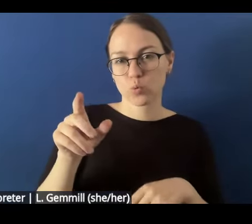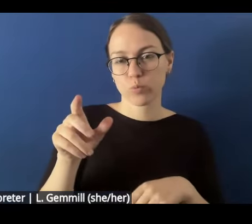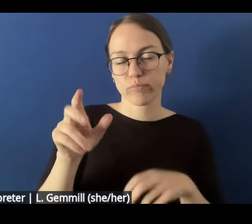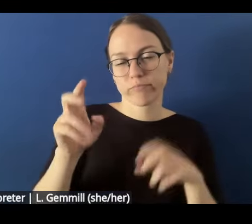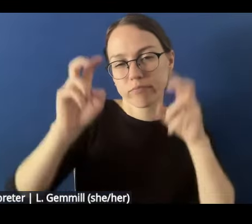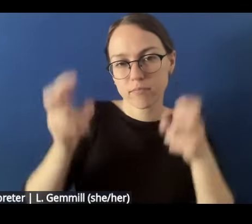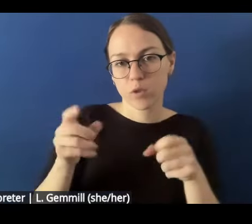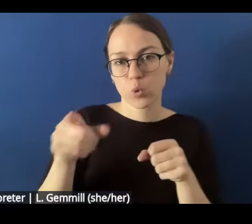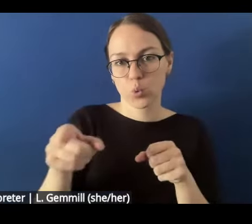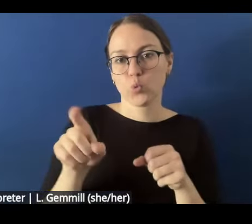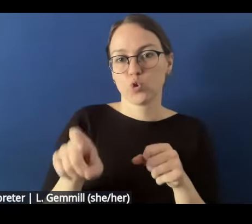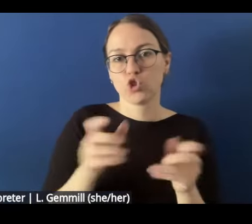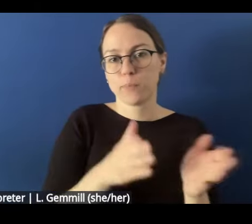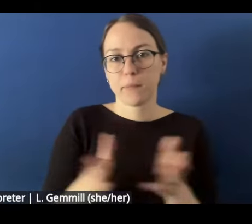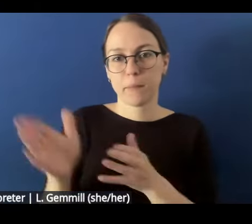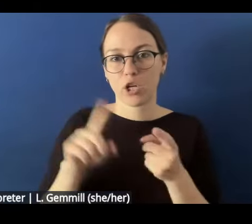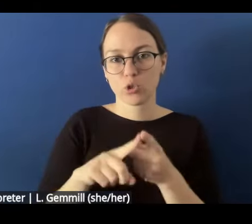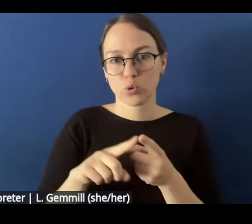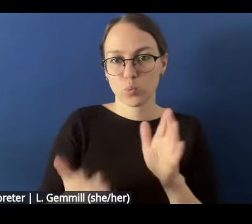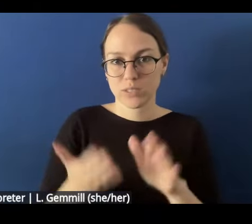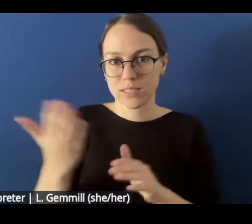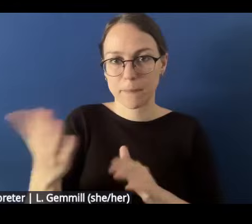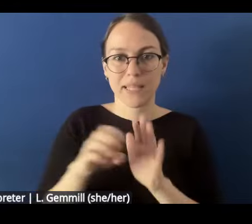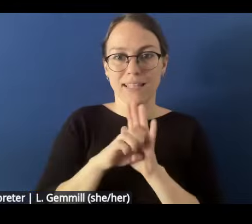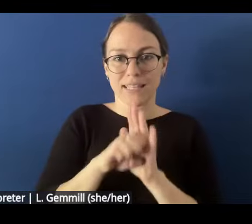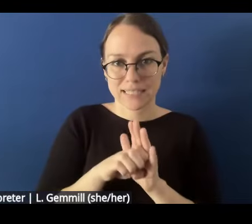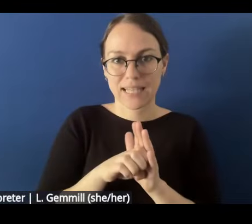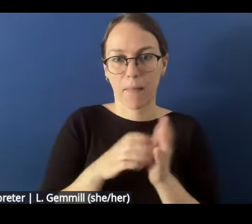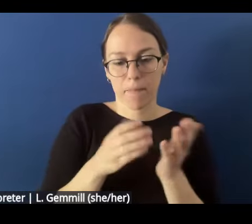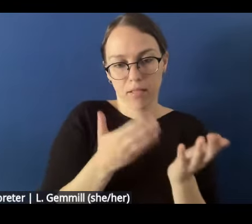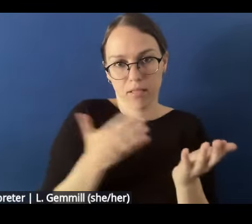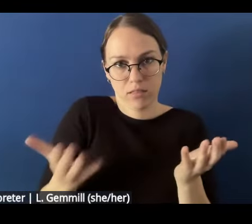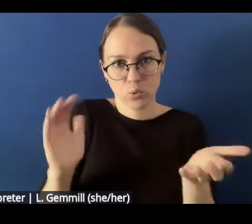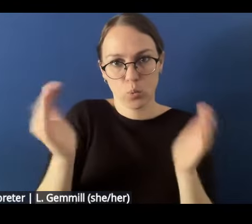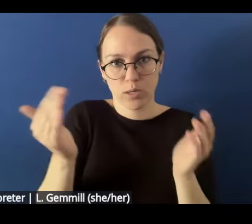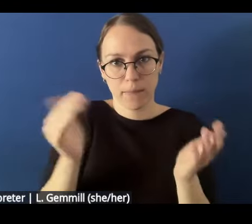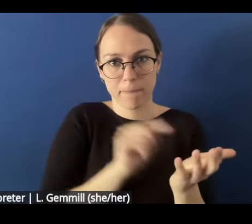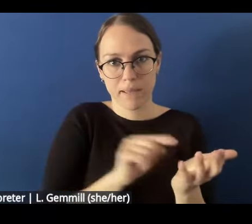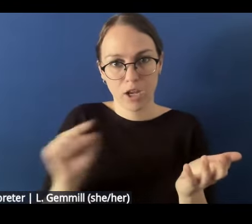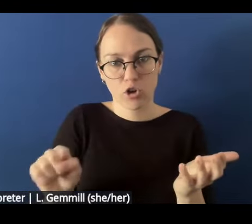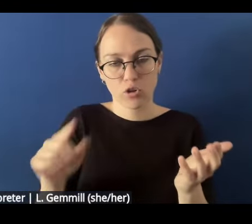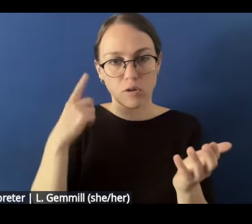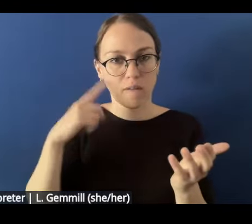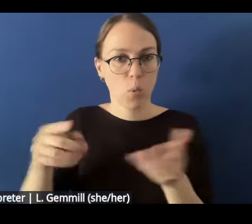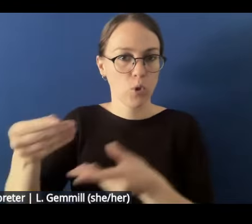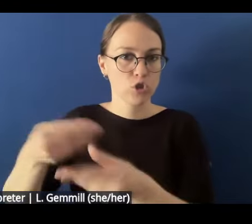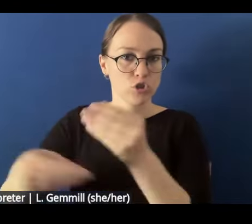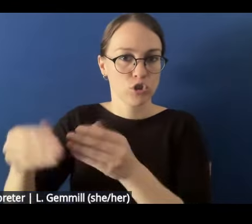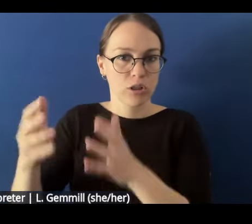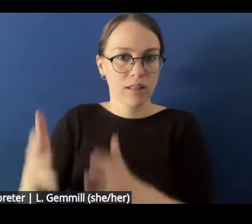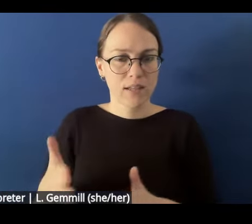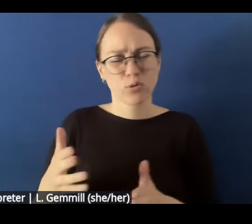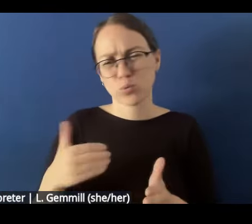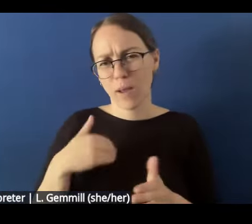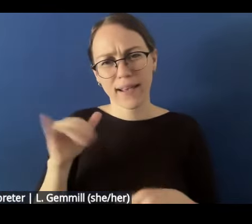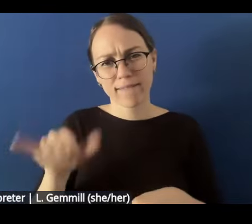exemplar, a handwriting exemplar for your circulators. So have that available, Mhm. right? So that, I mean, you